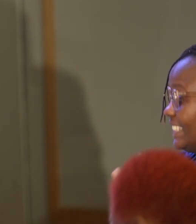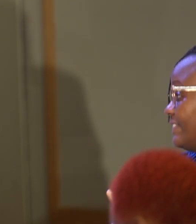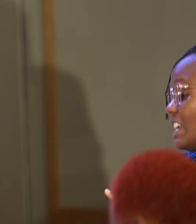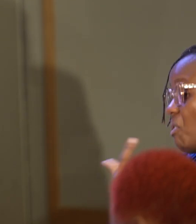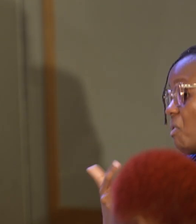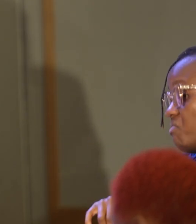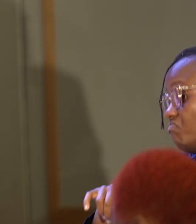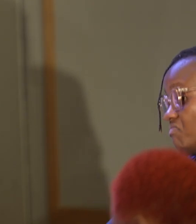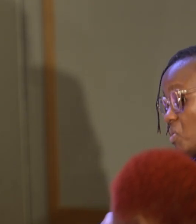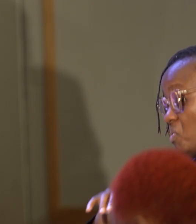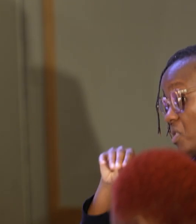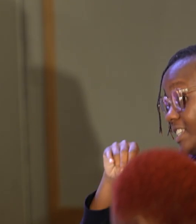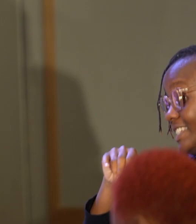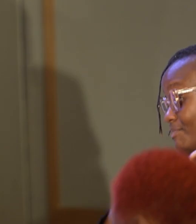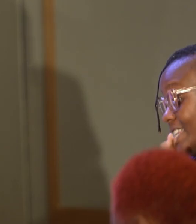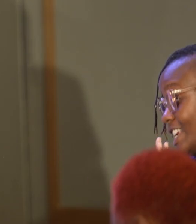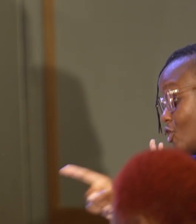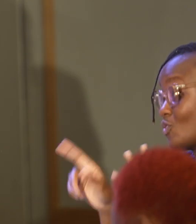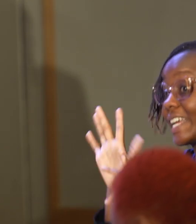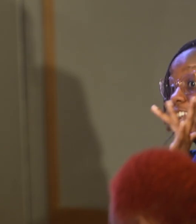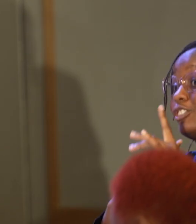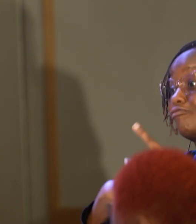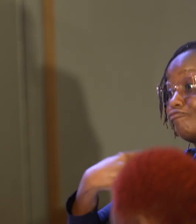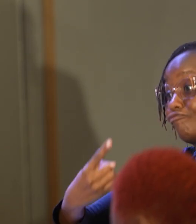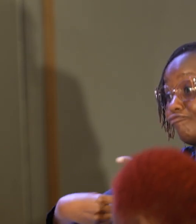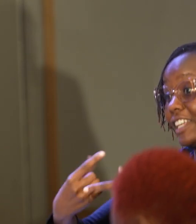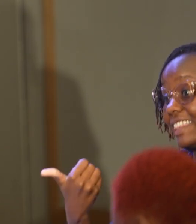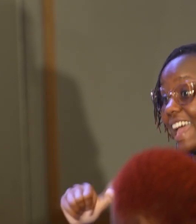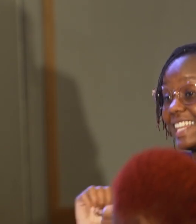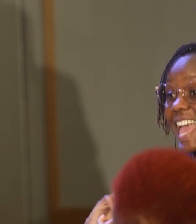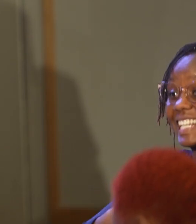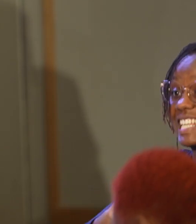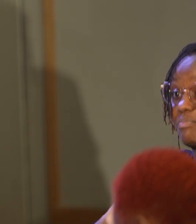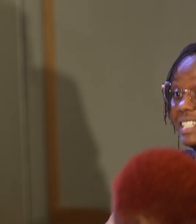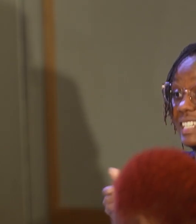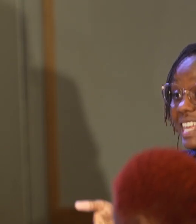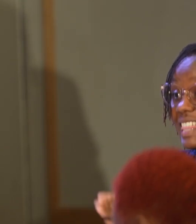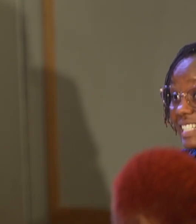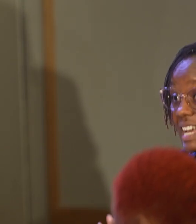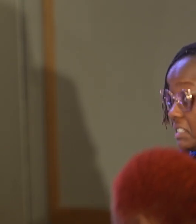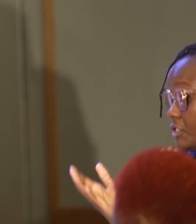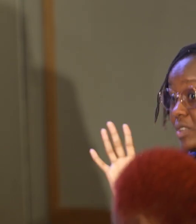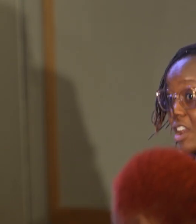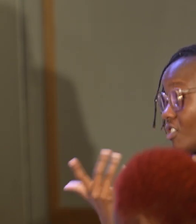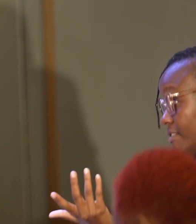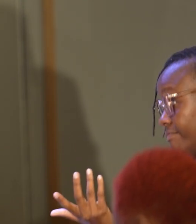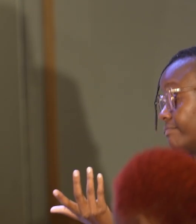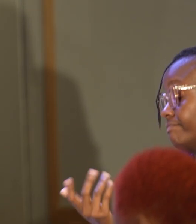therefore, you cannot proceed with any engagements that you may wish to have with in those countries.